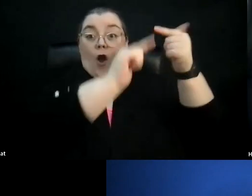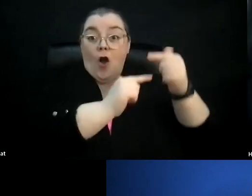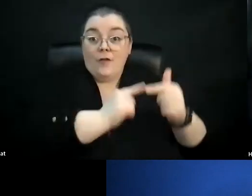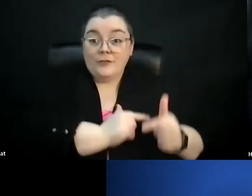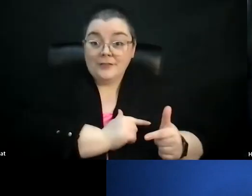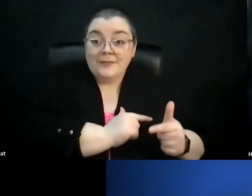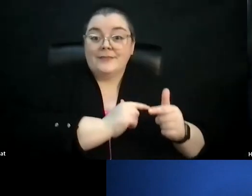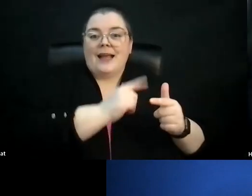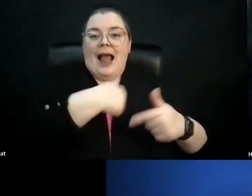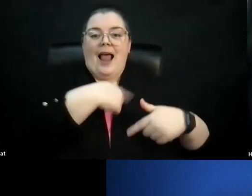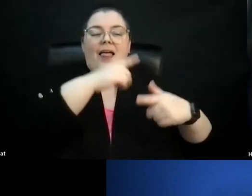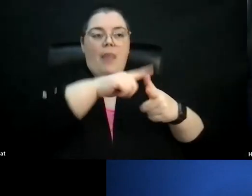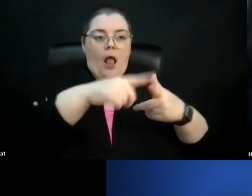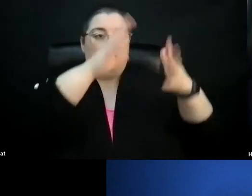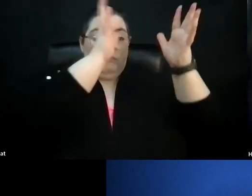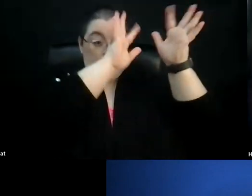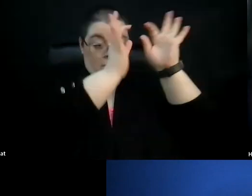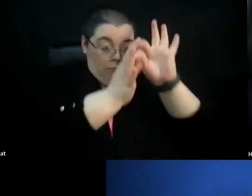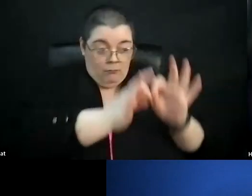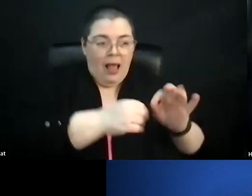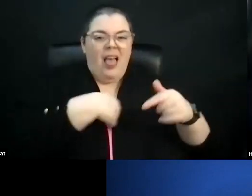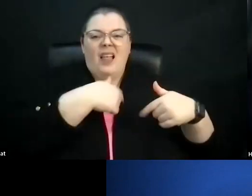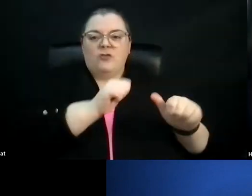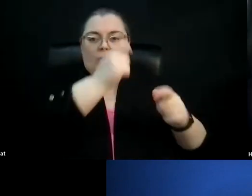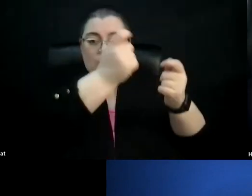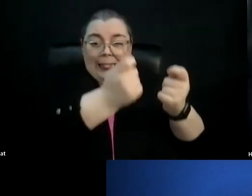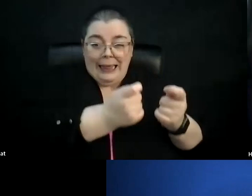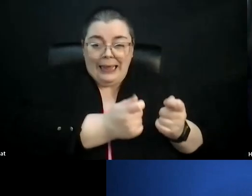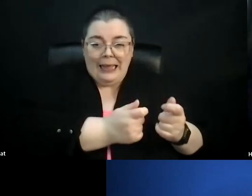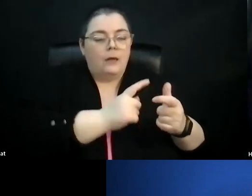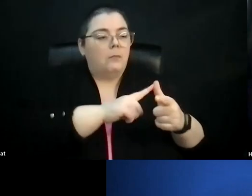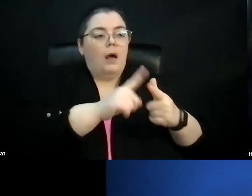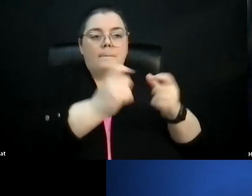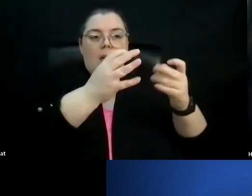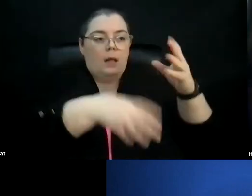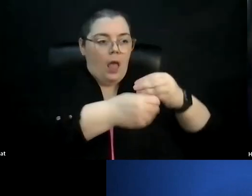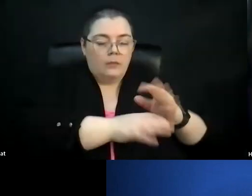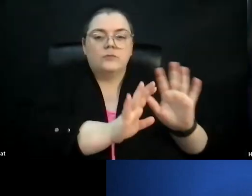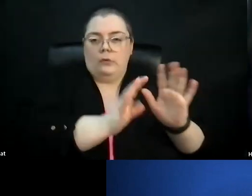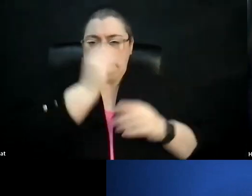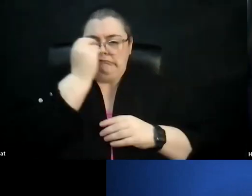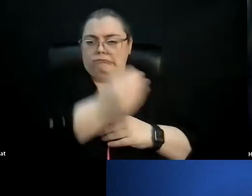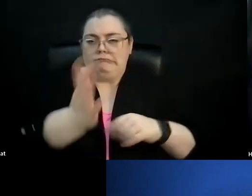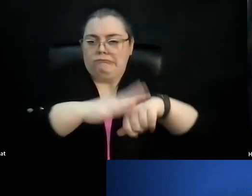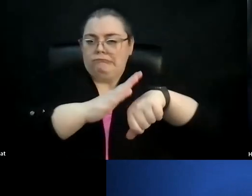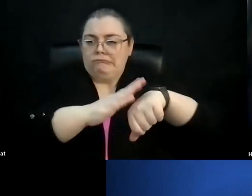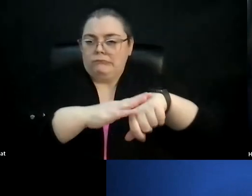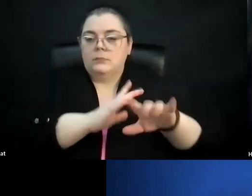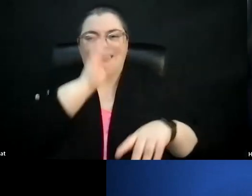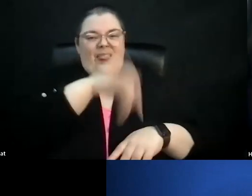its finalized form. There are a lot of threads, there are a lot of thoughts, and I tried to clean it up. So I just wanted to let